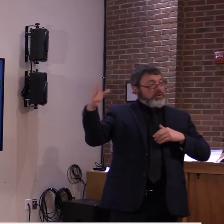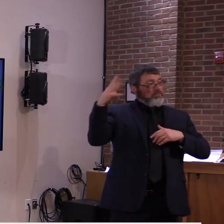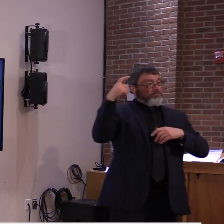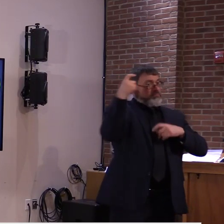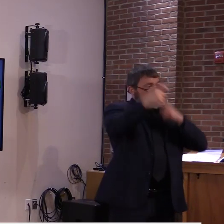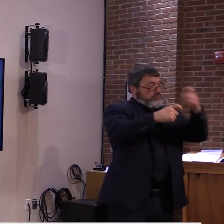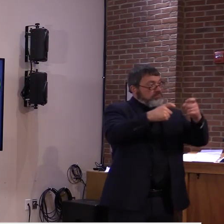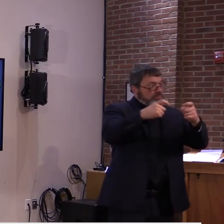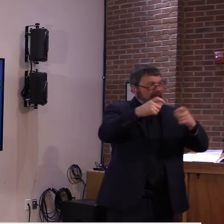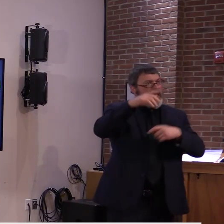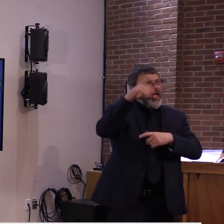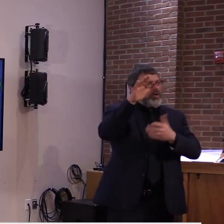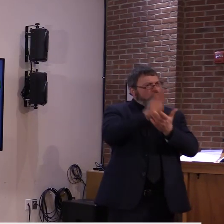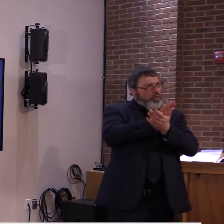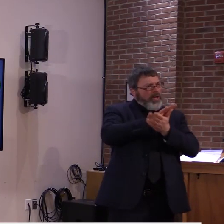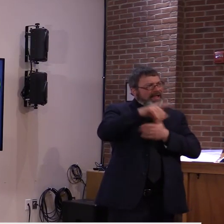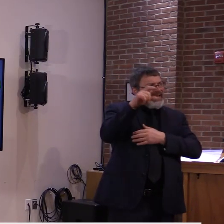and their families.